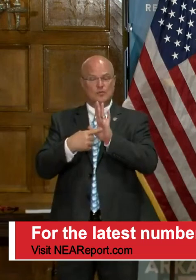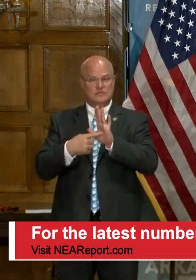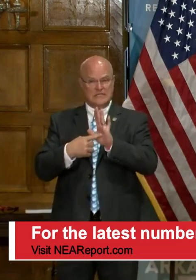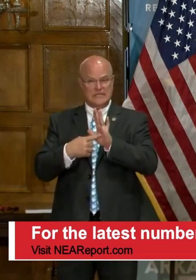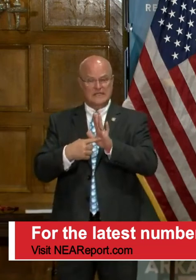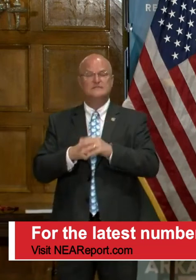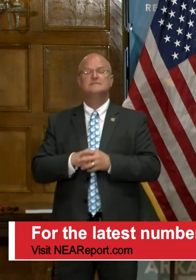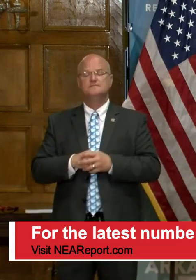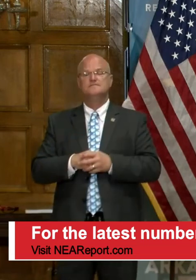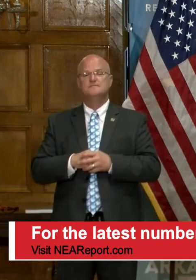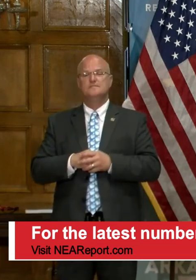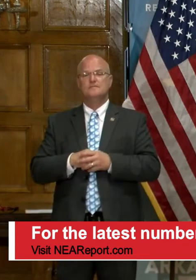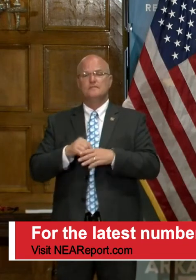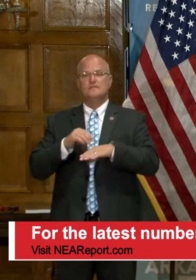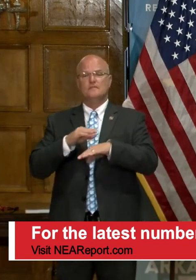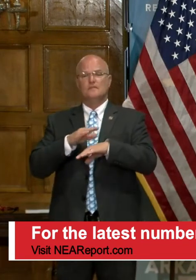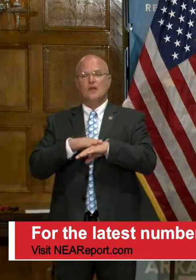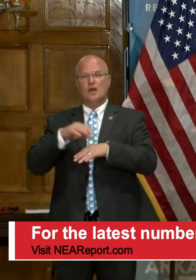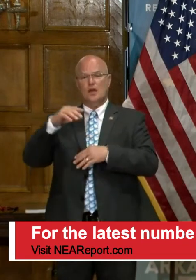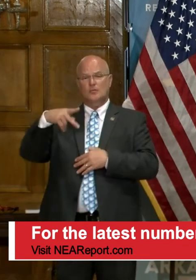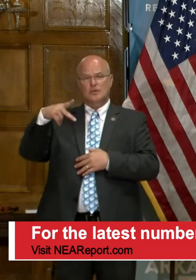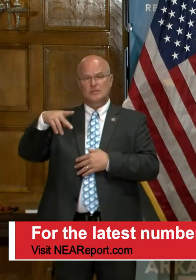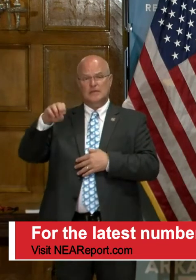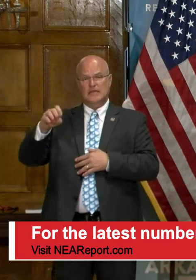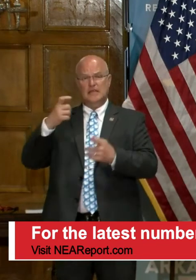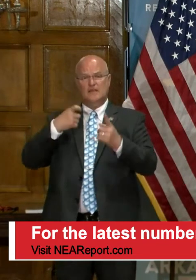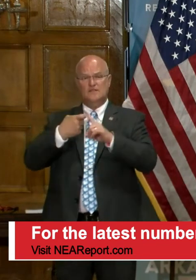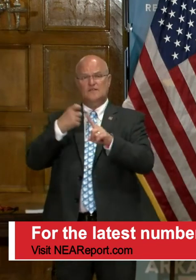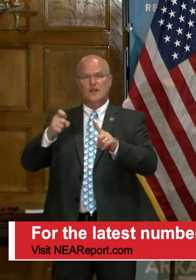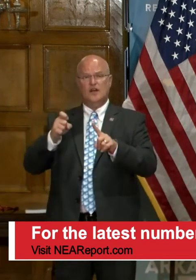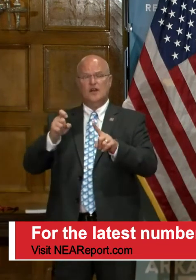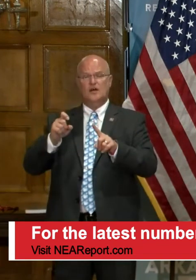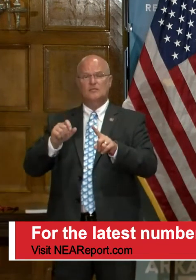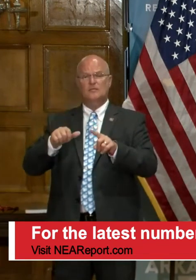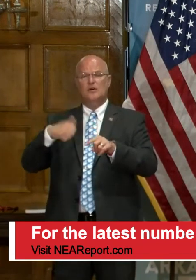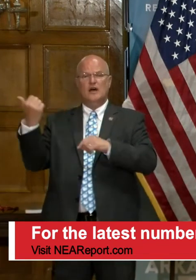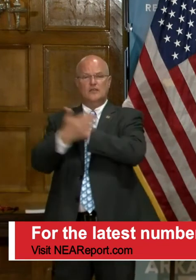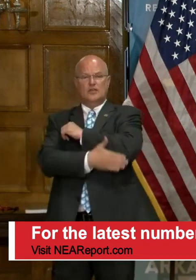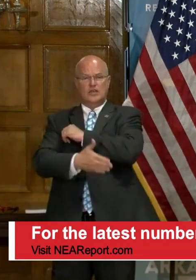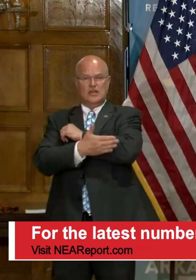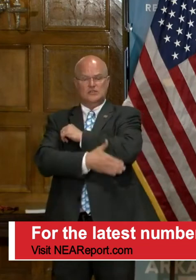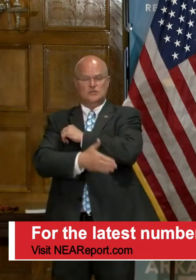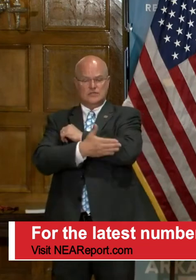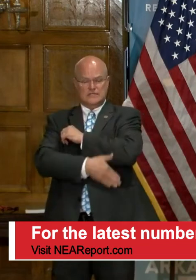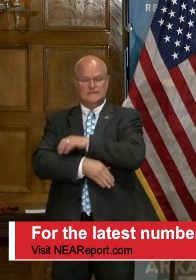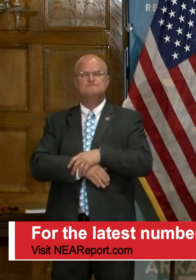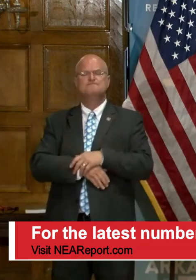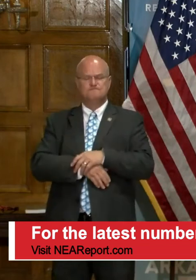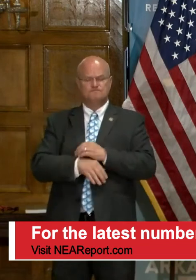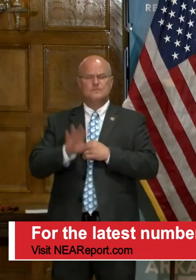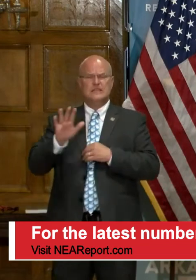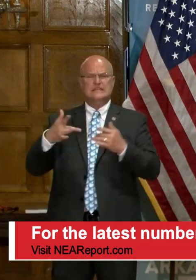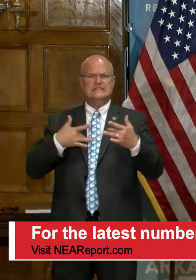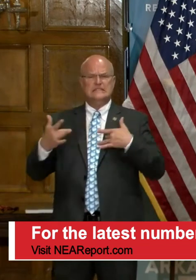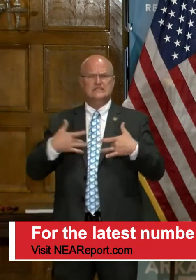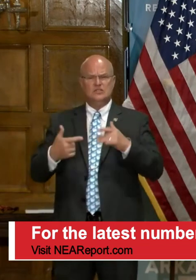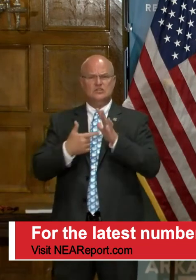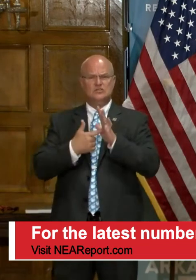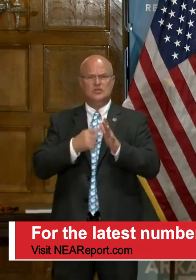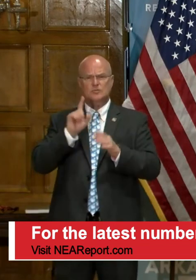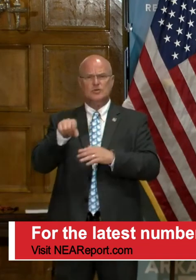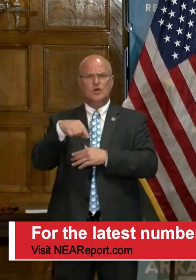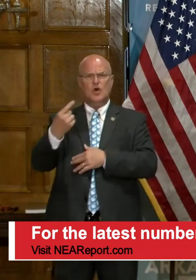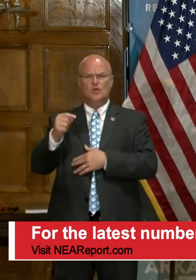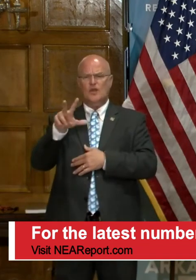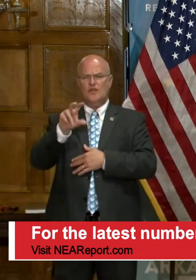Representatives on PPE coming from overseas, and his concerns that some of it showed to be